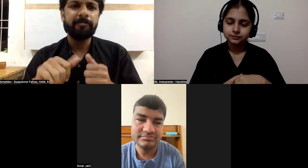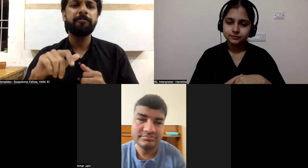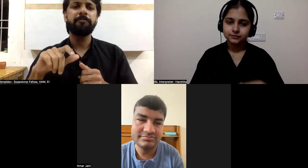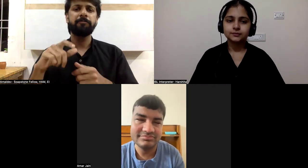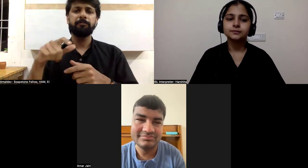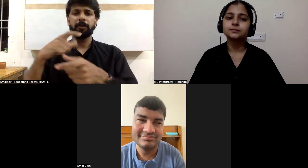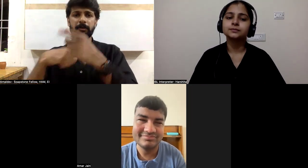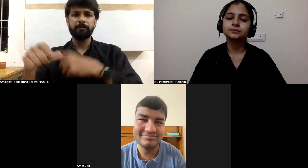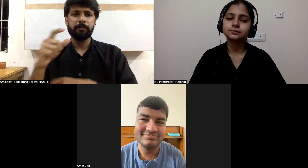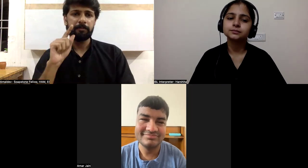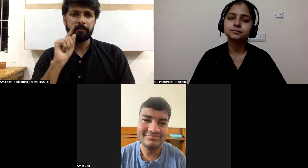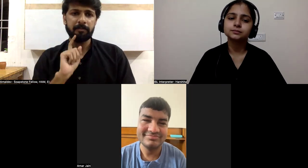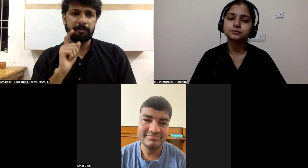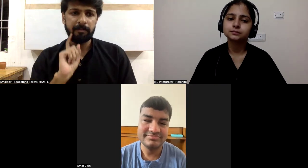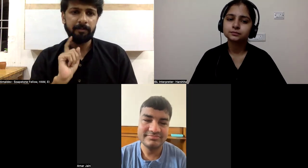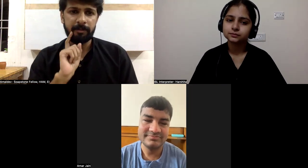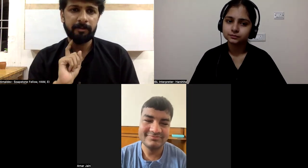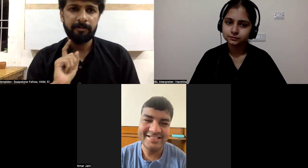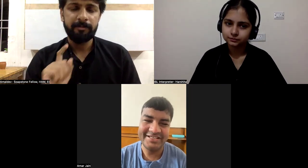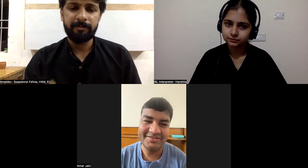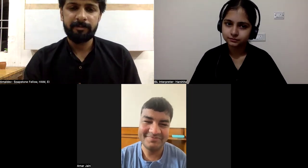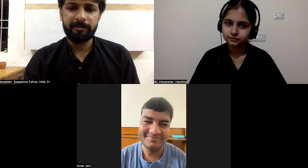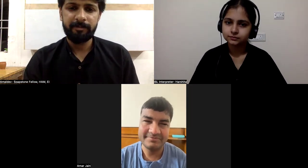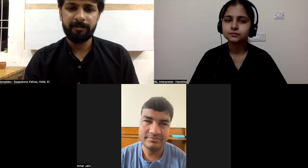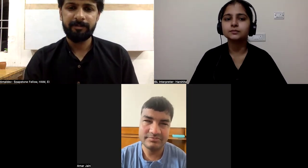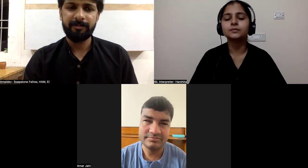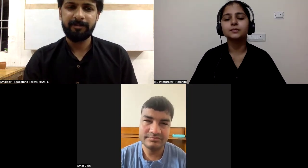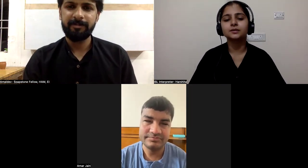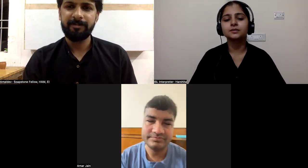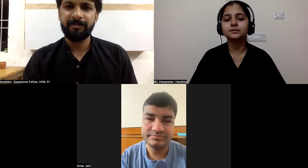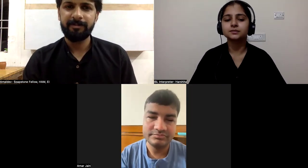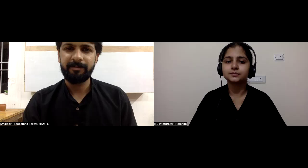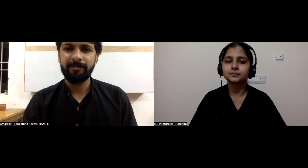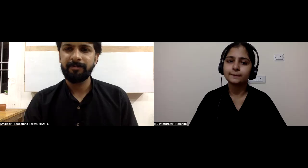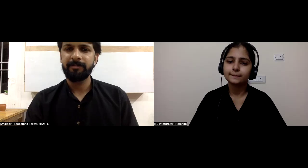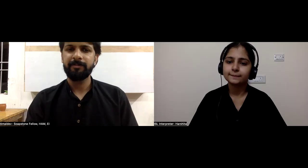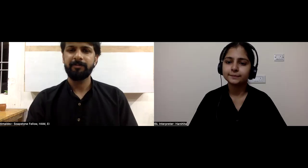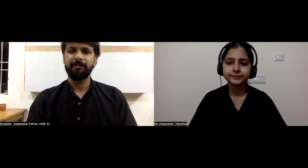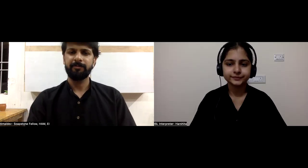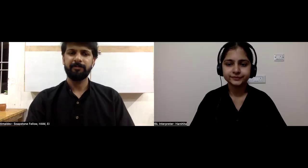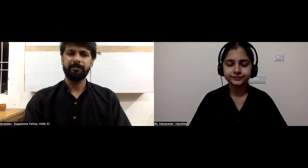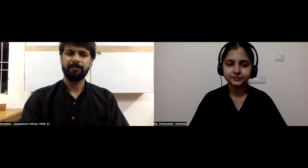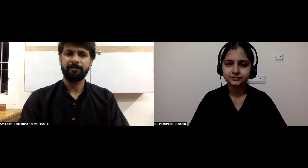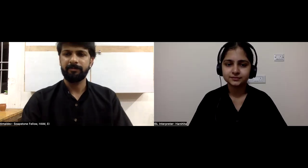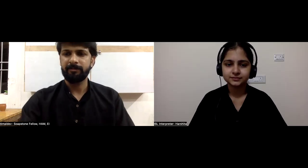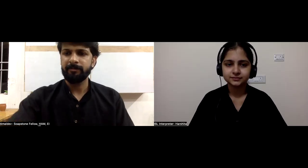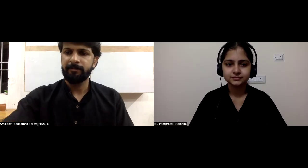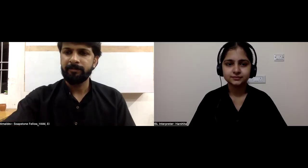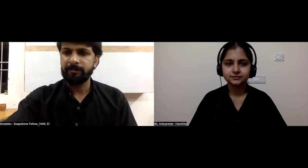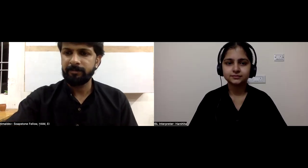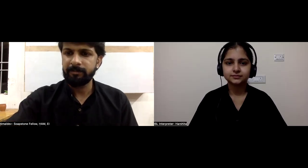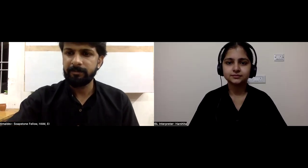That's really good. Thank you. Thank you. Could we have Nipun back here?